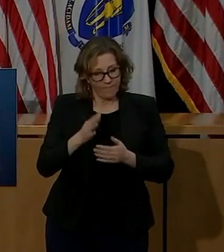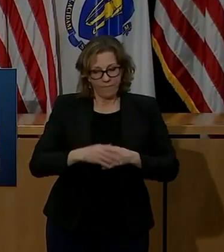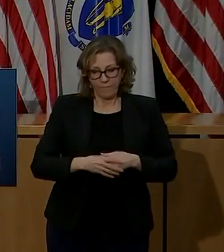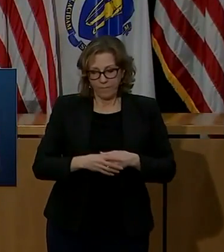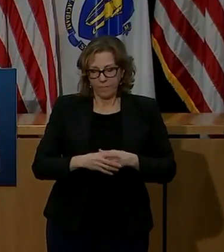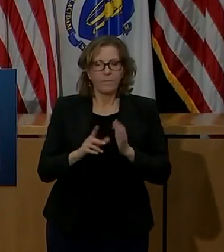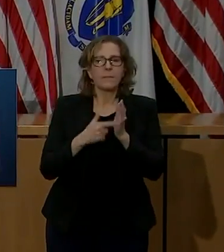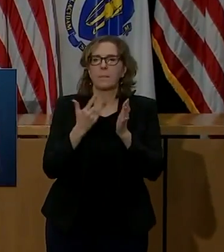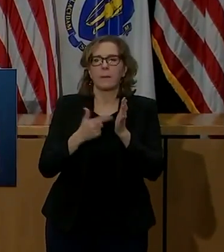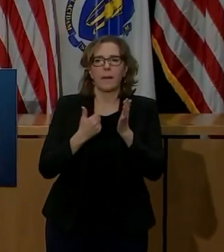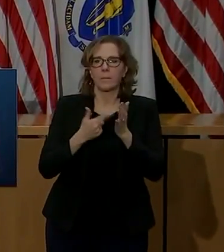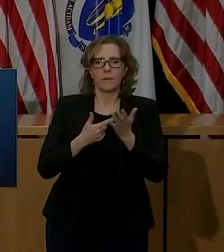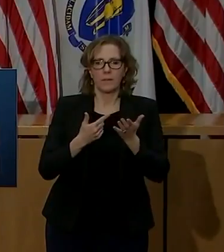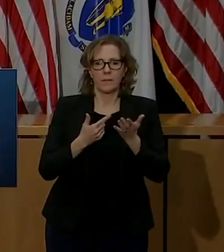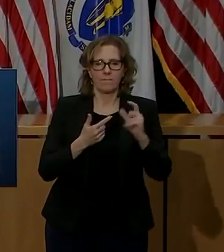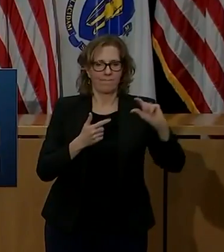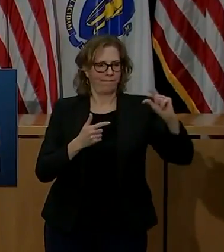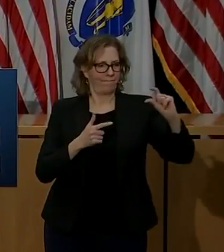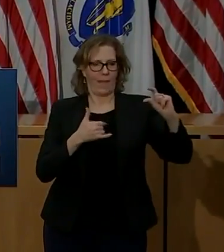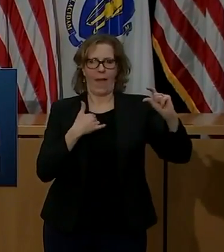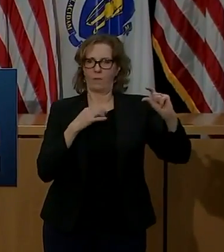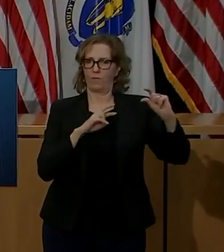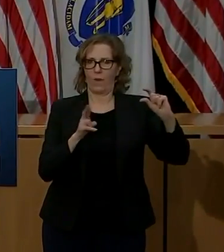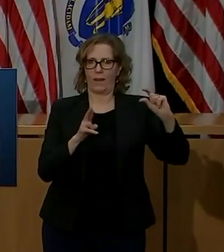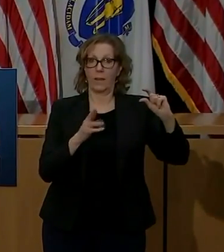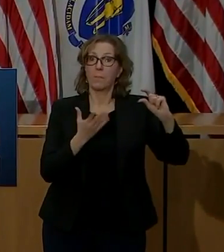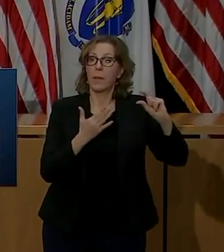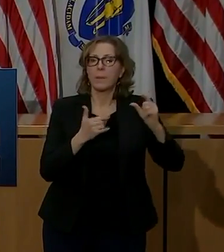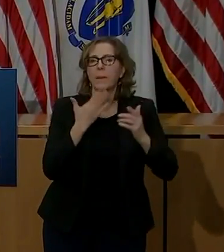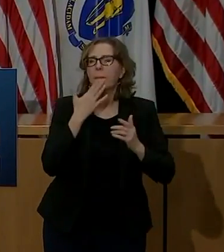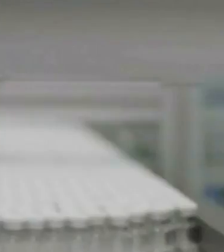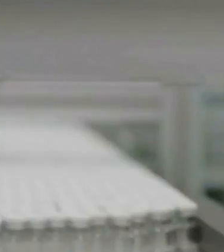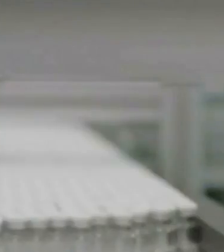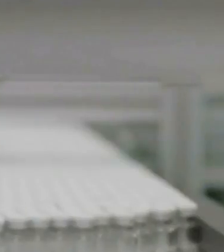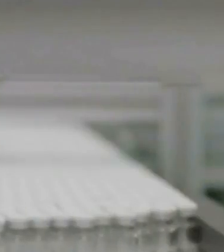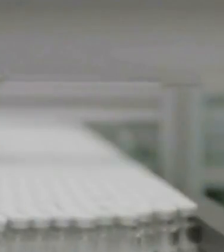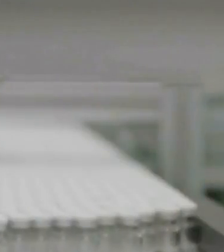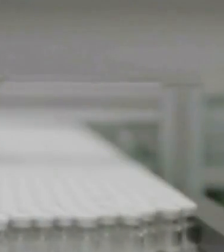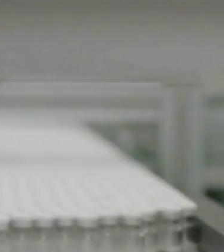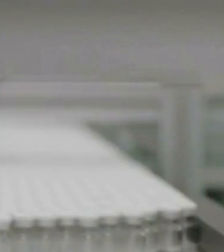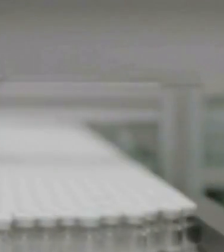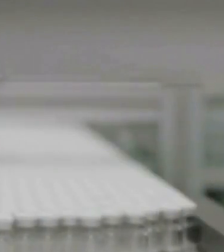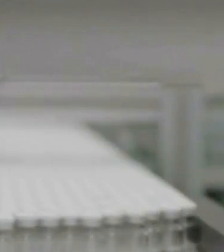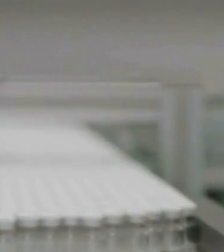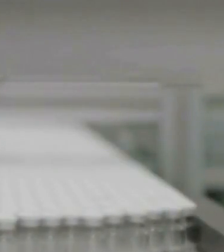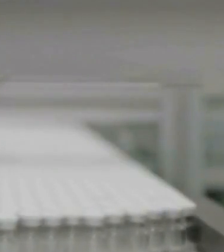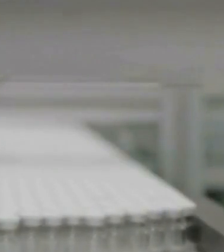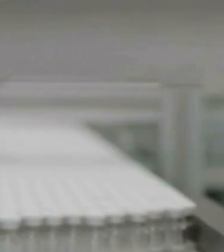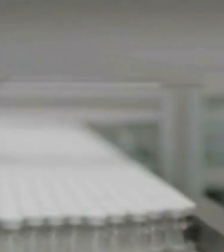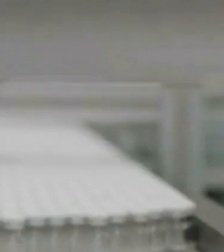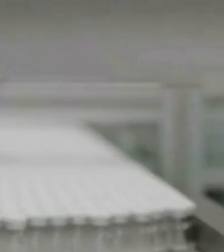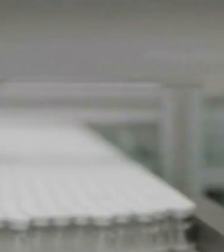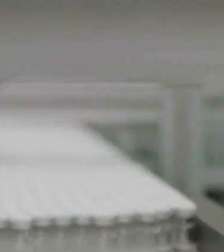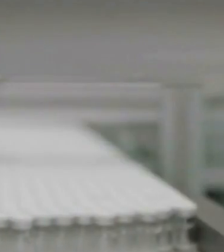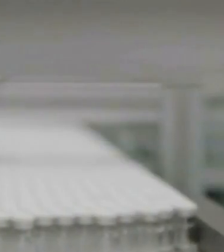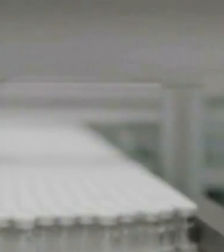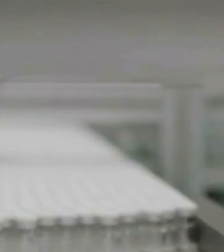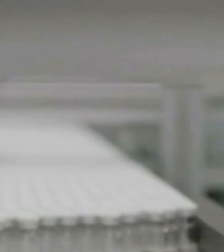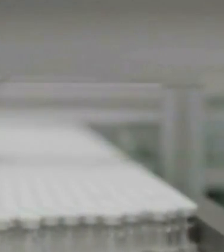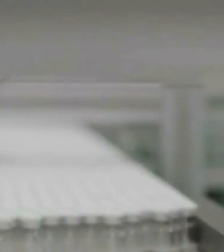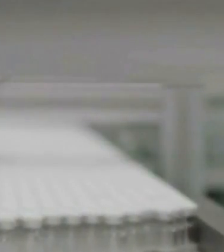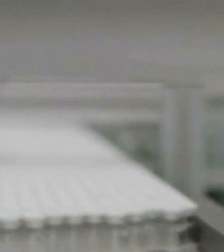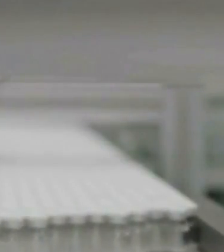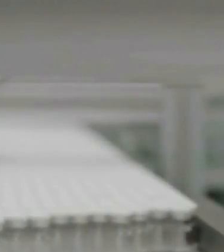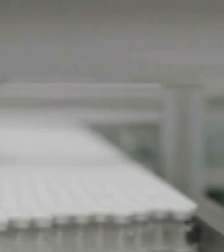not the shots were used. It could be a bad batch. I mean, that happens. We asked Governor Baker what the state is doing to further minimize